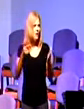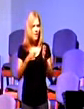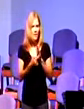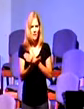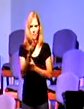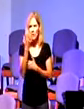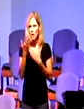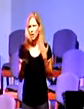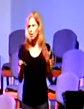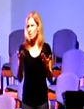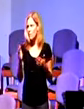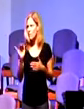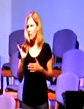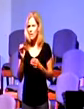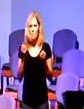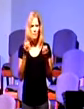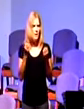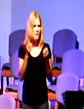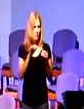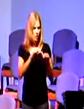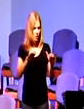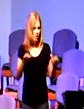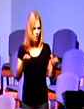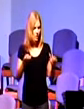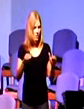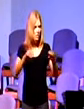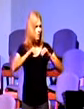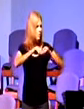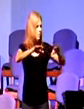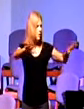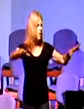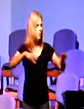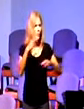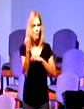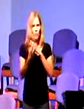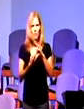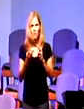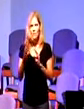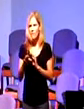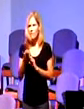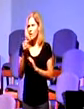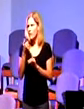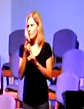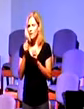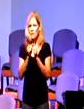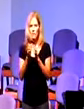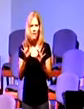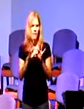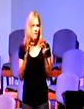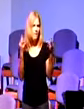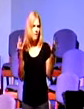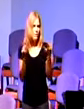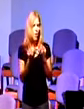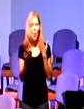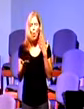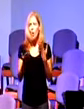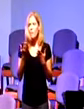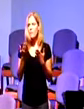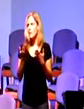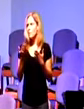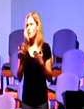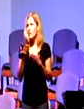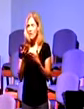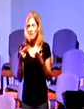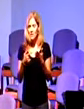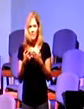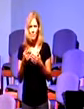and you may be like many of those little children across the world who find themselves without family. Or maybe you're here this